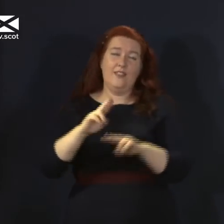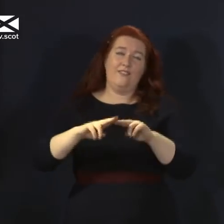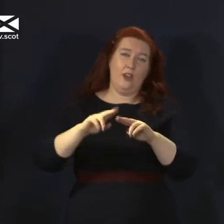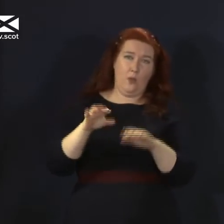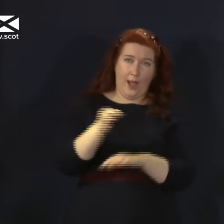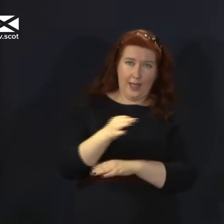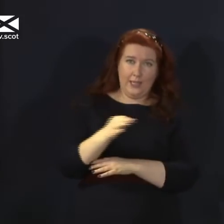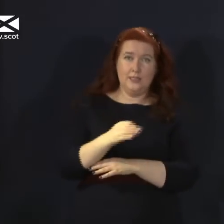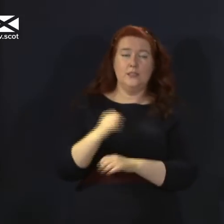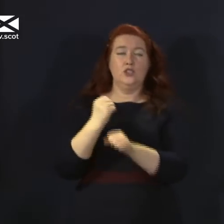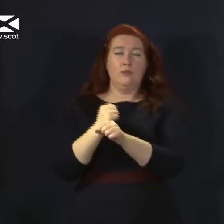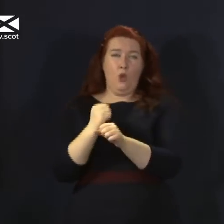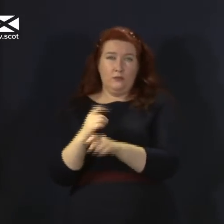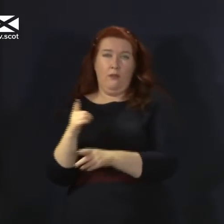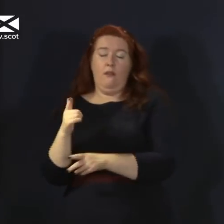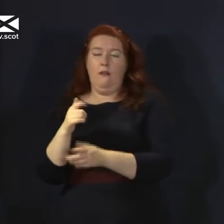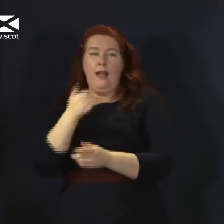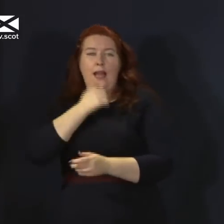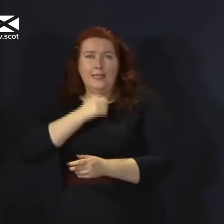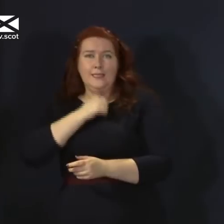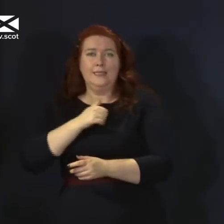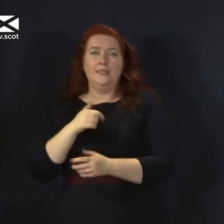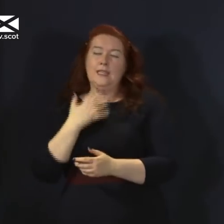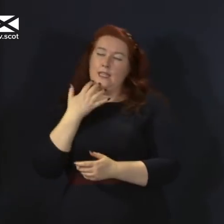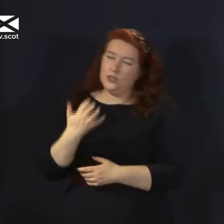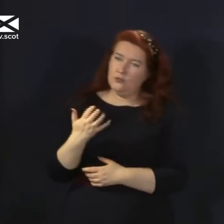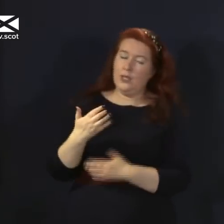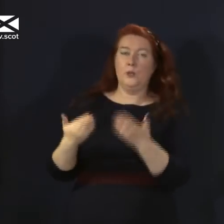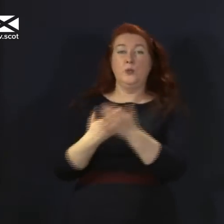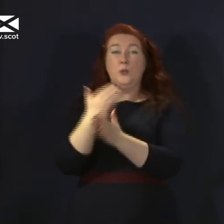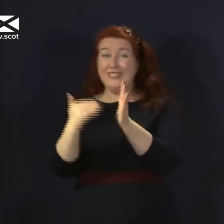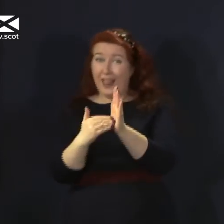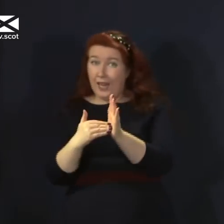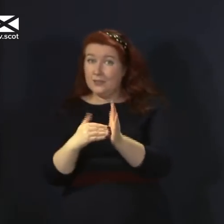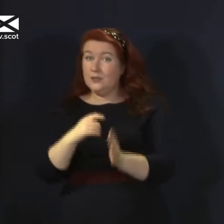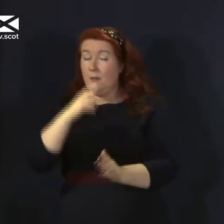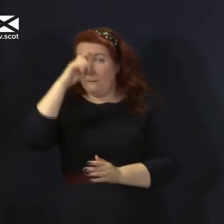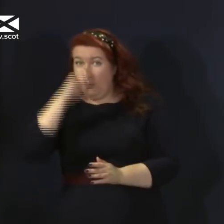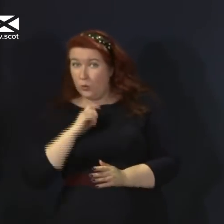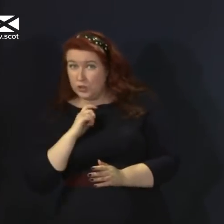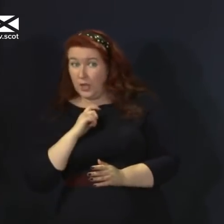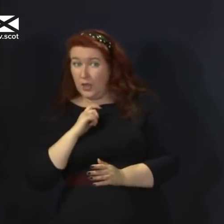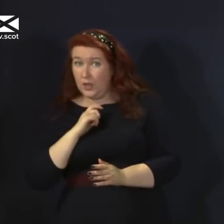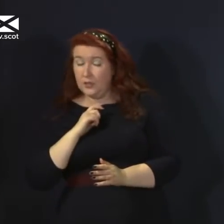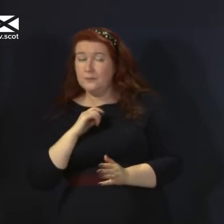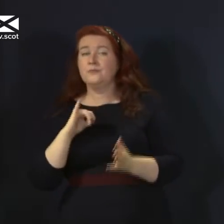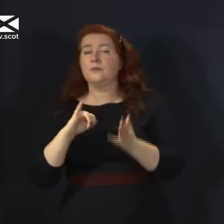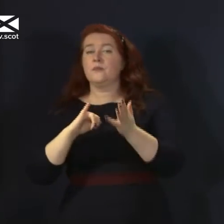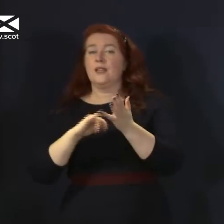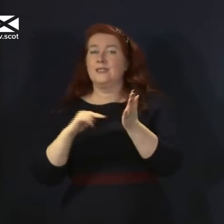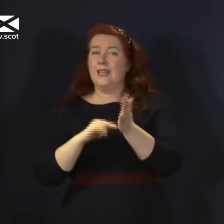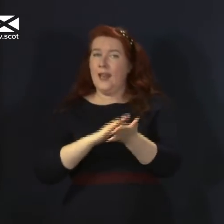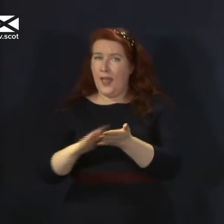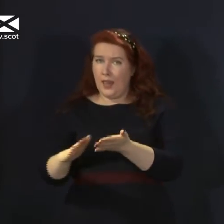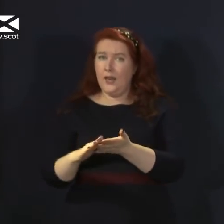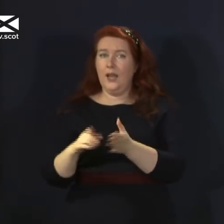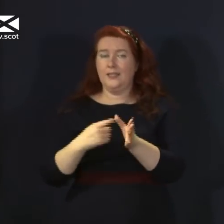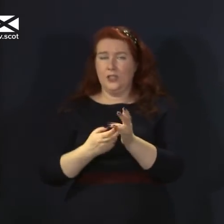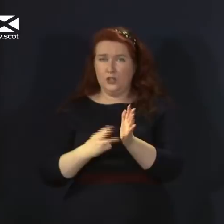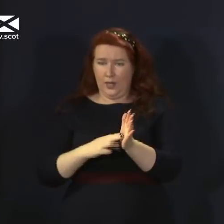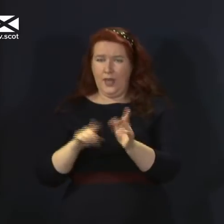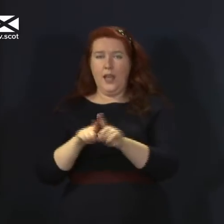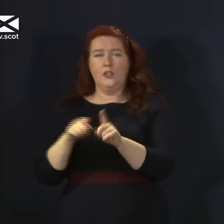Islands, Gibraltar, Iceland, Israel, New Zealand, Portugal, St Helena, Accession